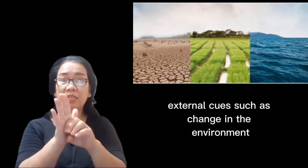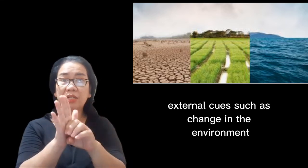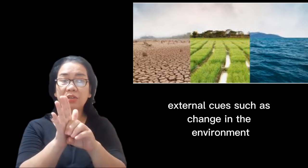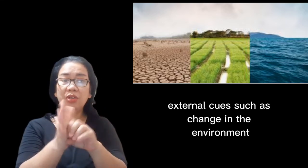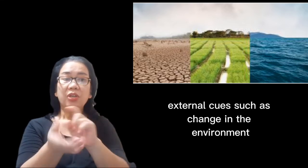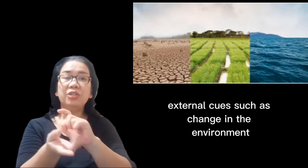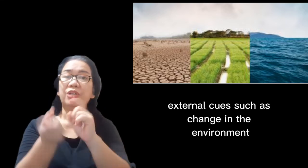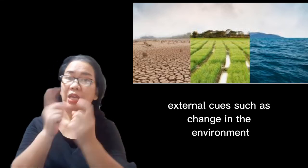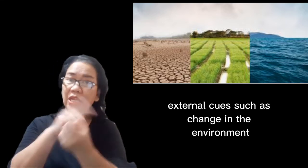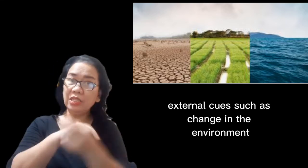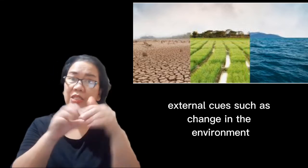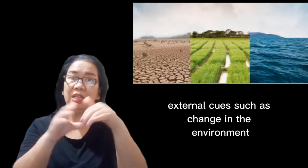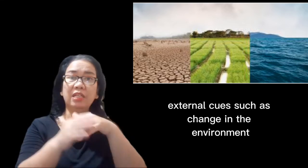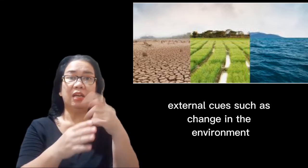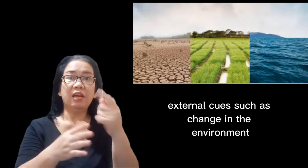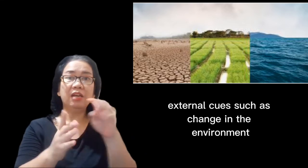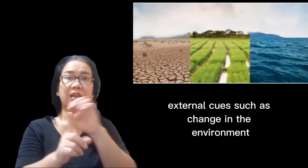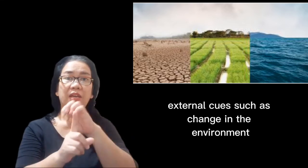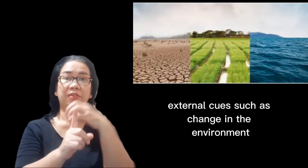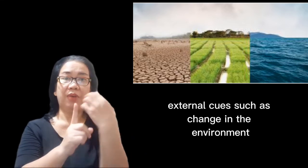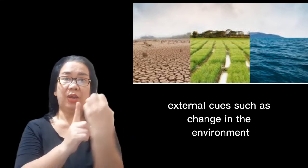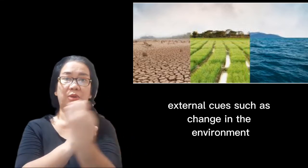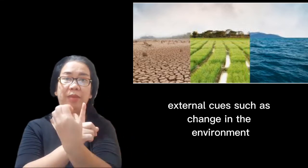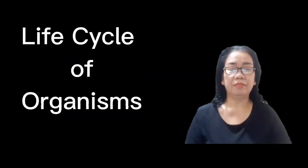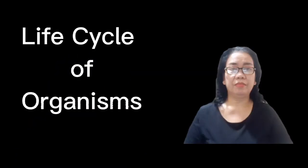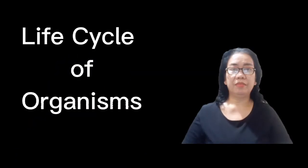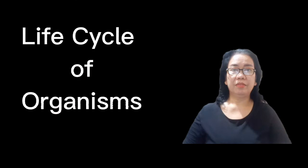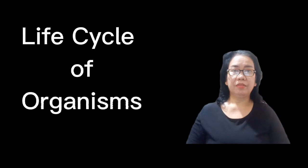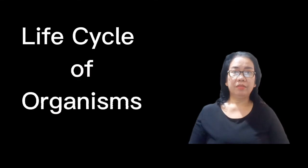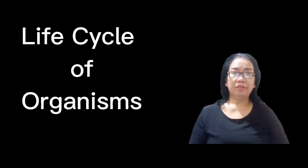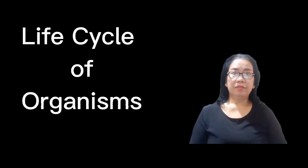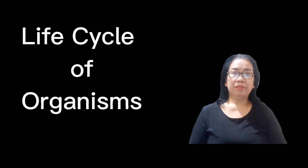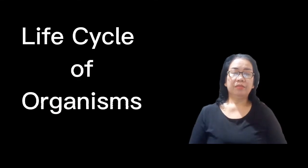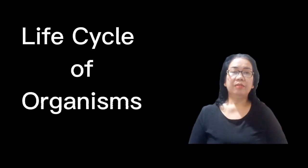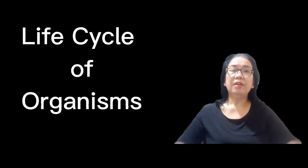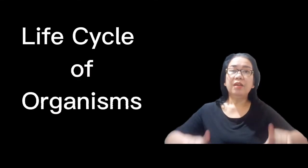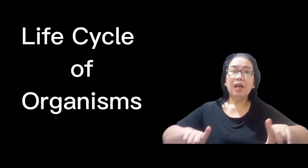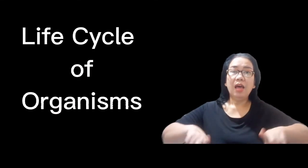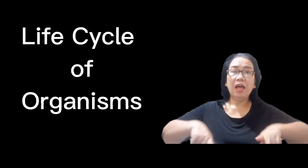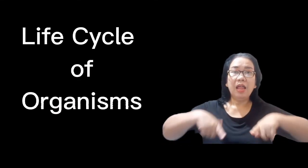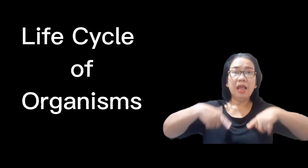as change in the environment.